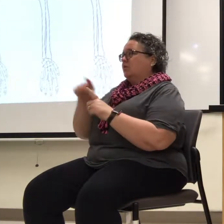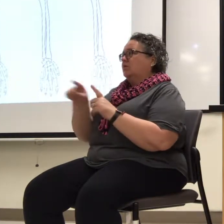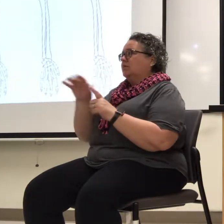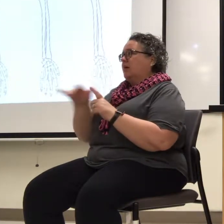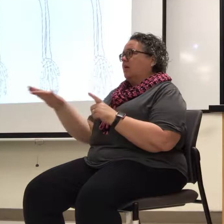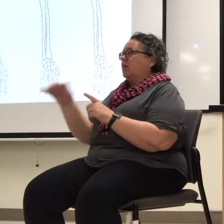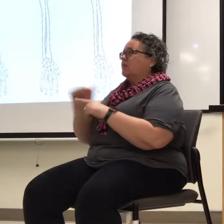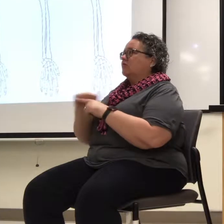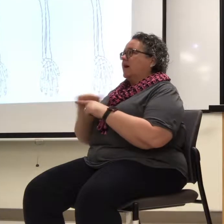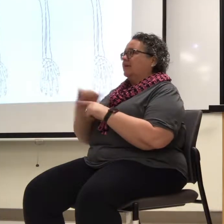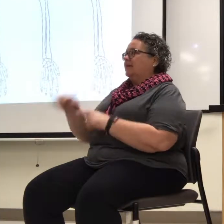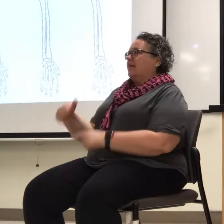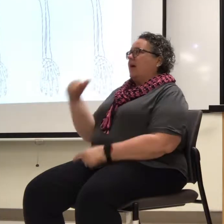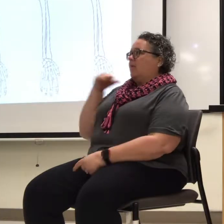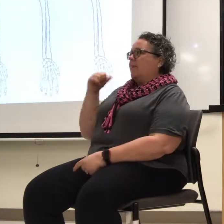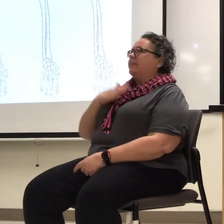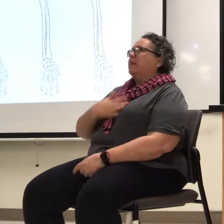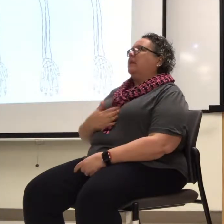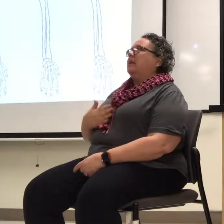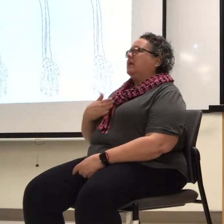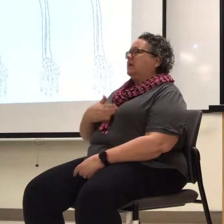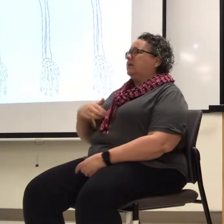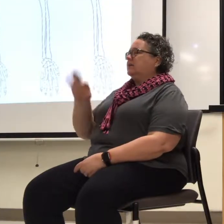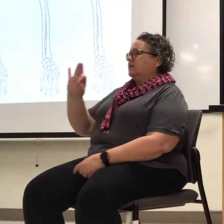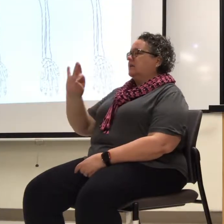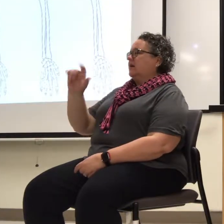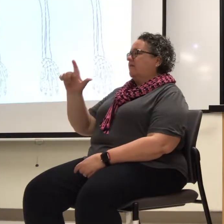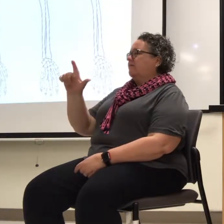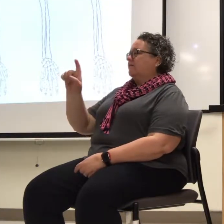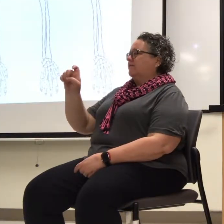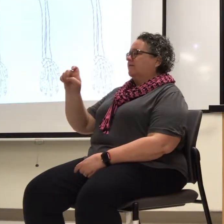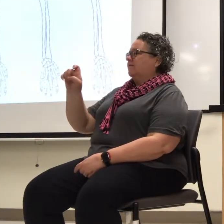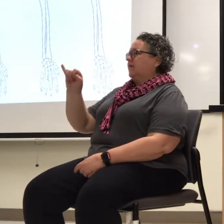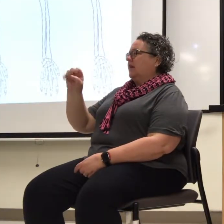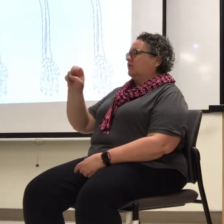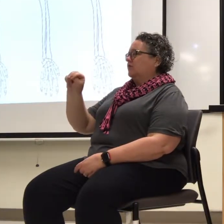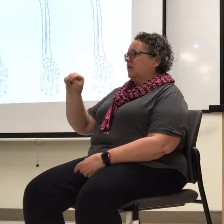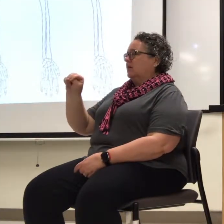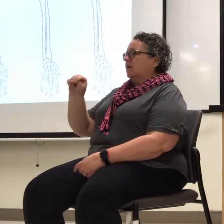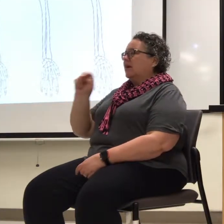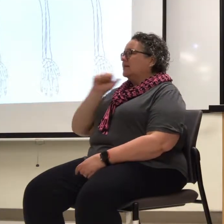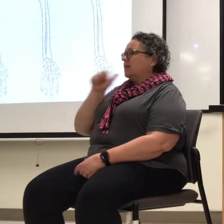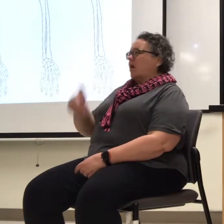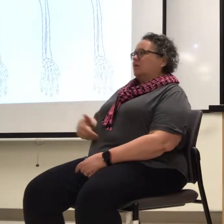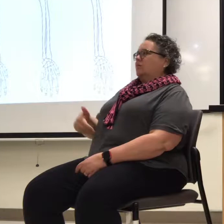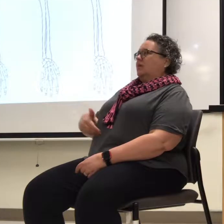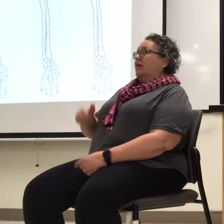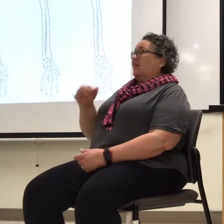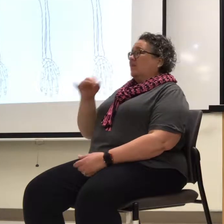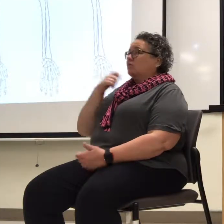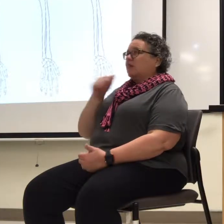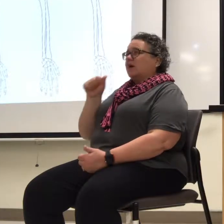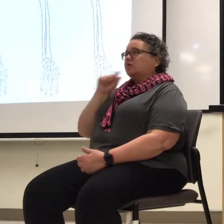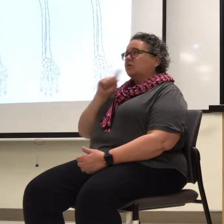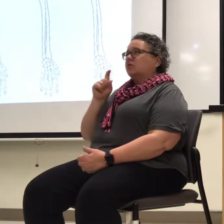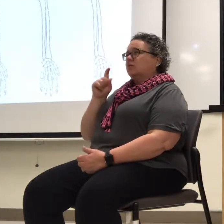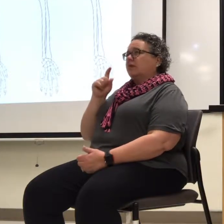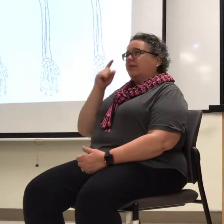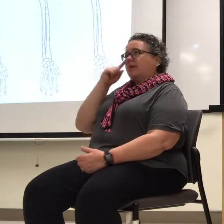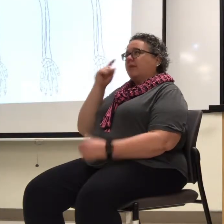practice that one. Please, practice flexion. It's not intuitive, right? What if you try to sound that out?